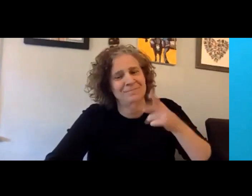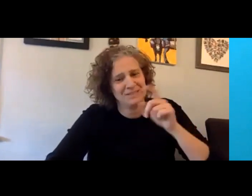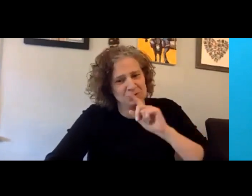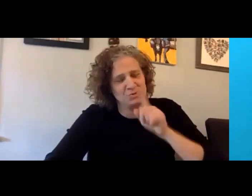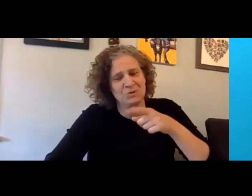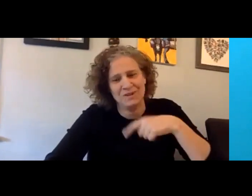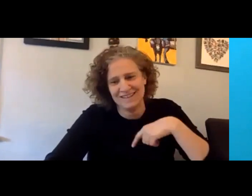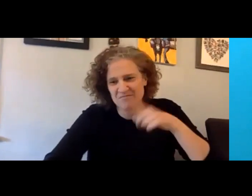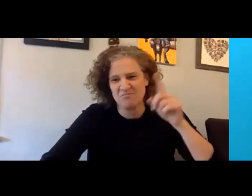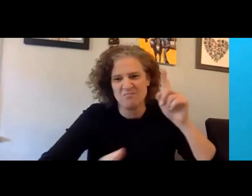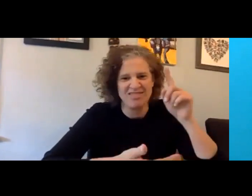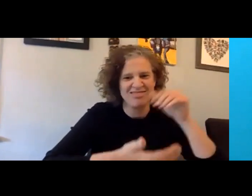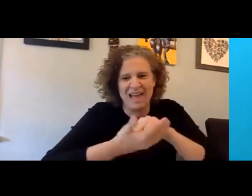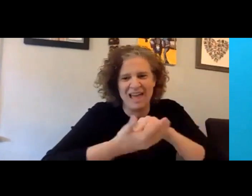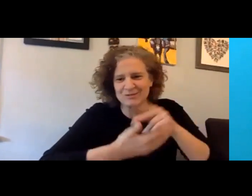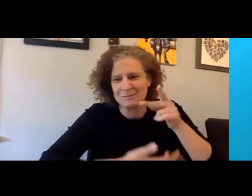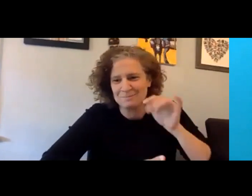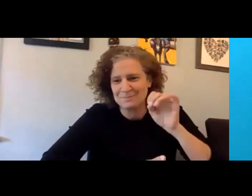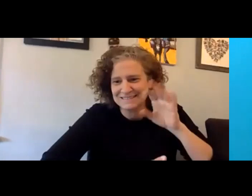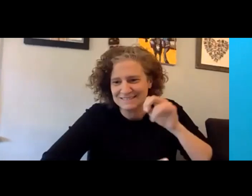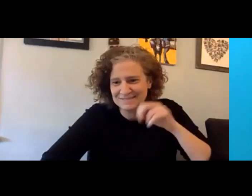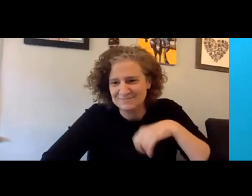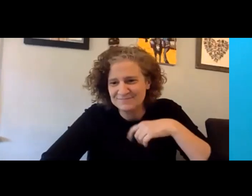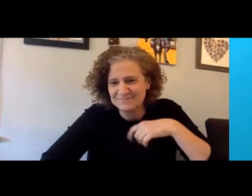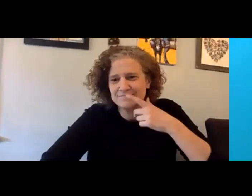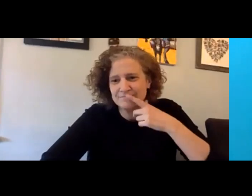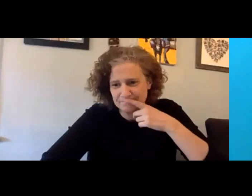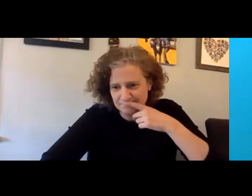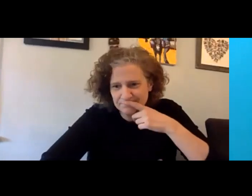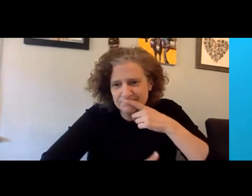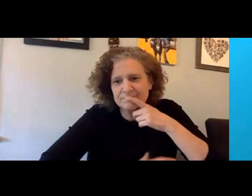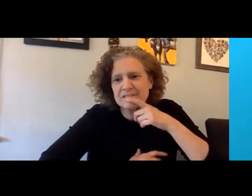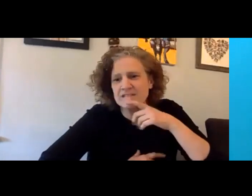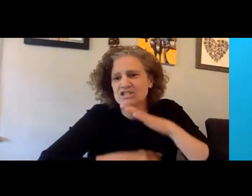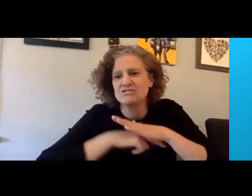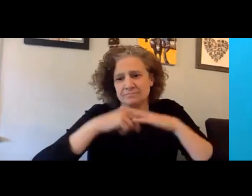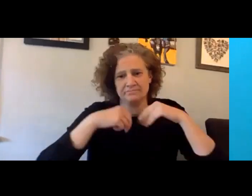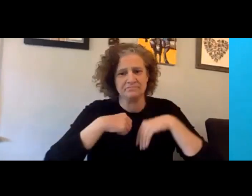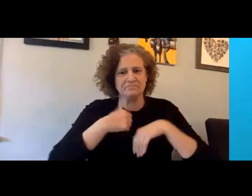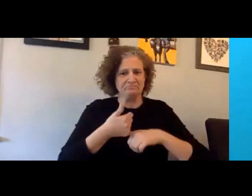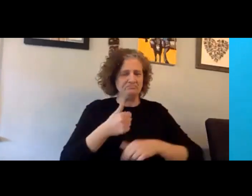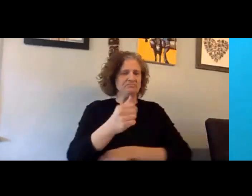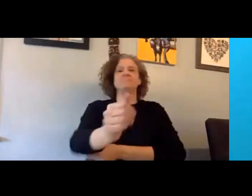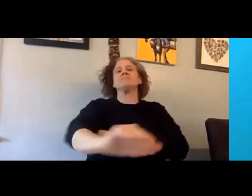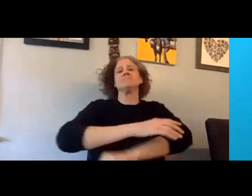Okay. Oh, that's true. Okay.